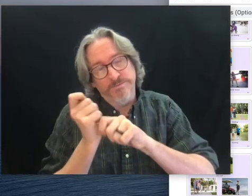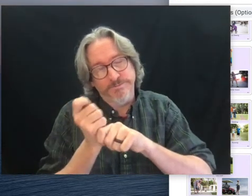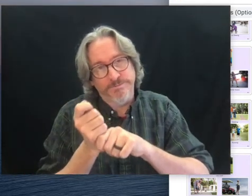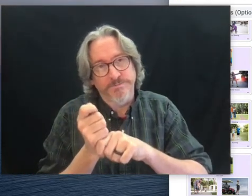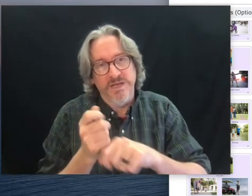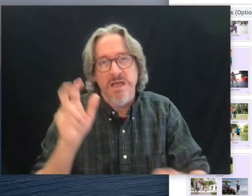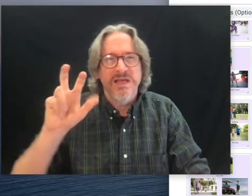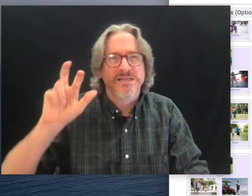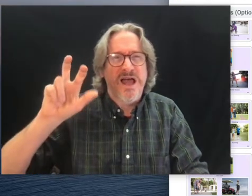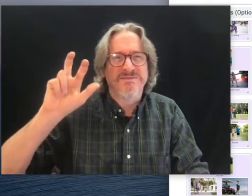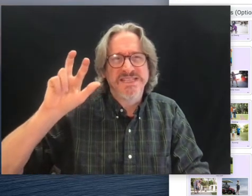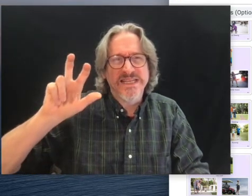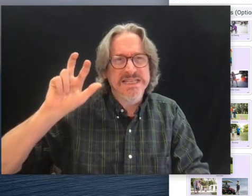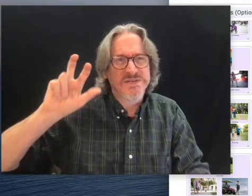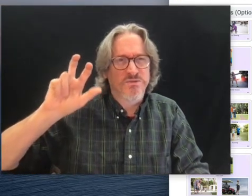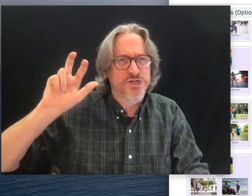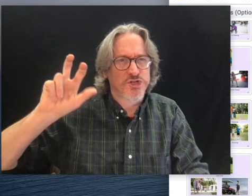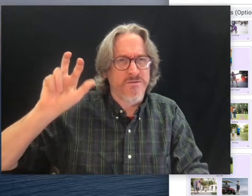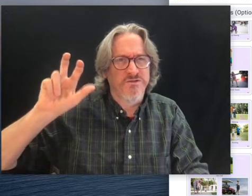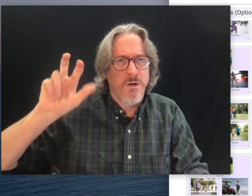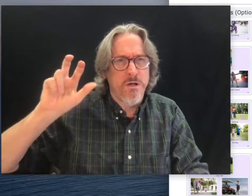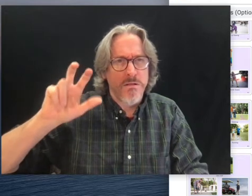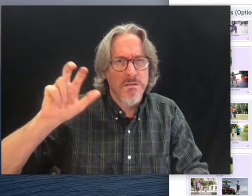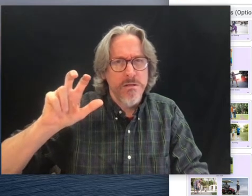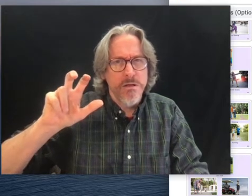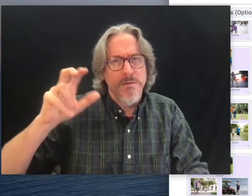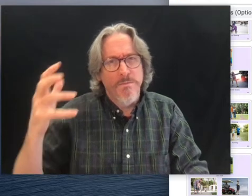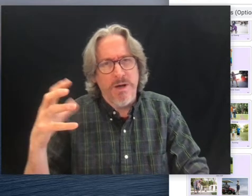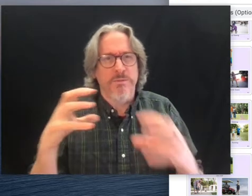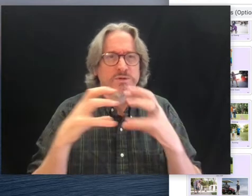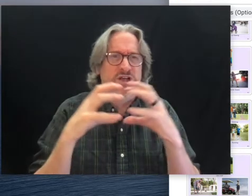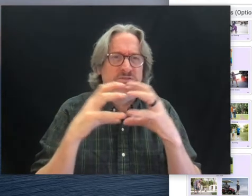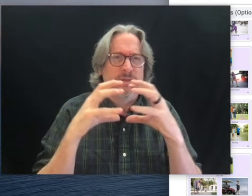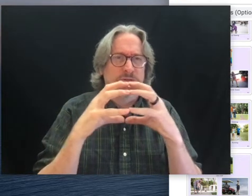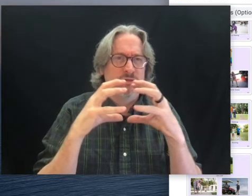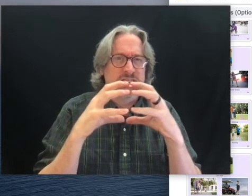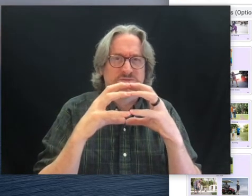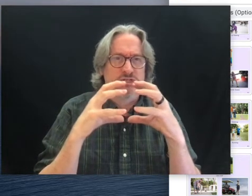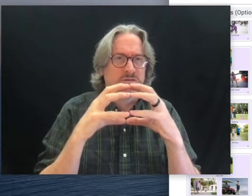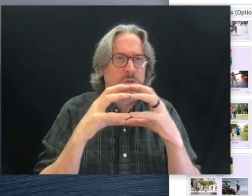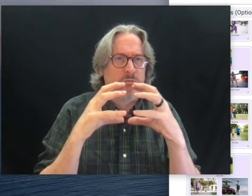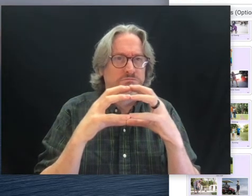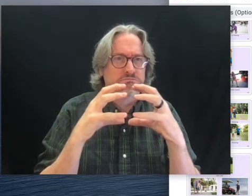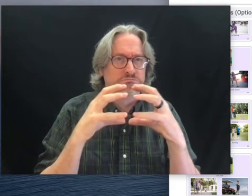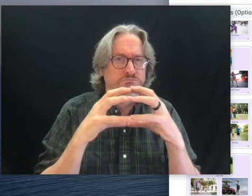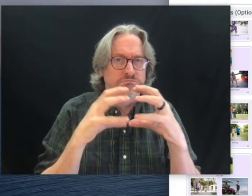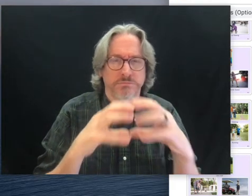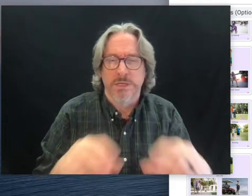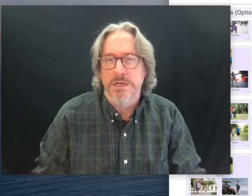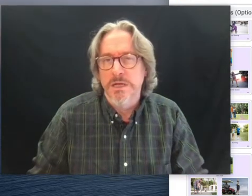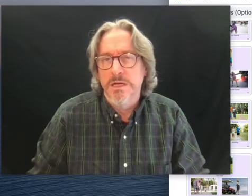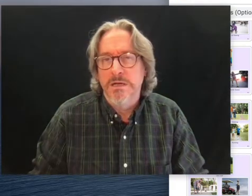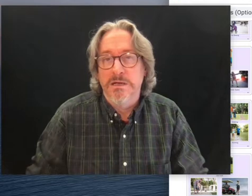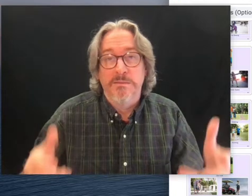Baseball. I've seen this for softball, but most often people do this for softball.